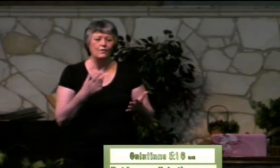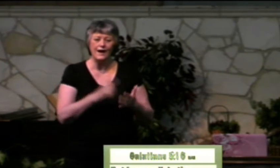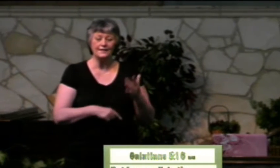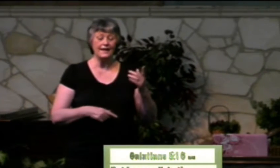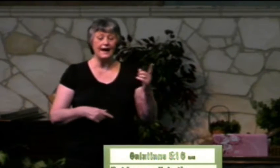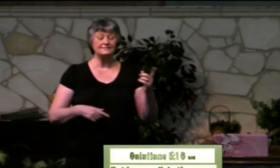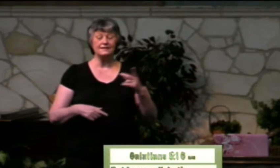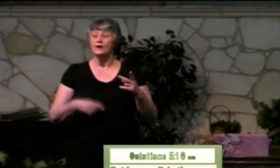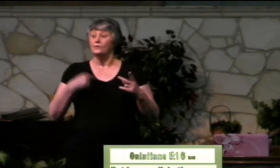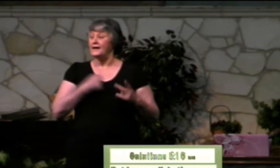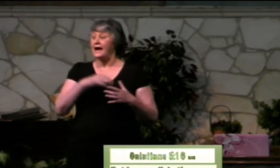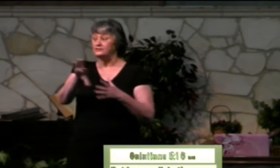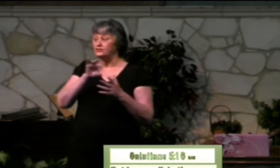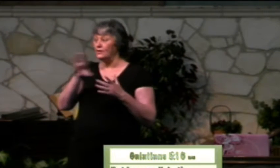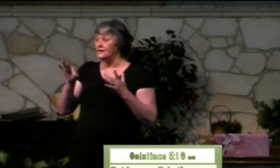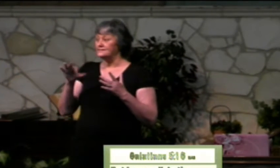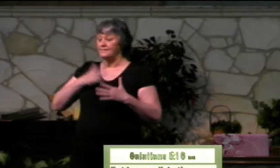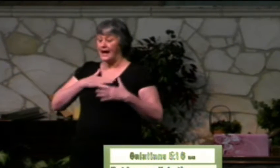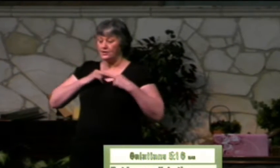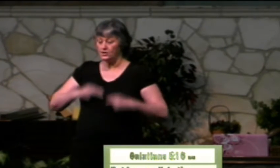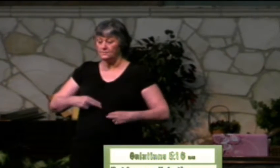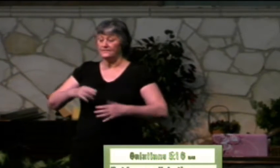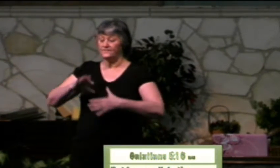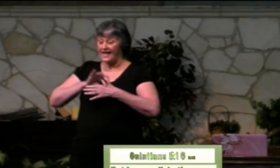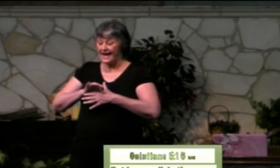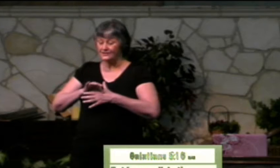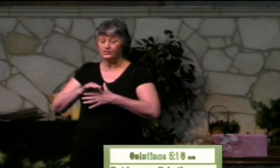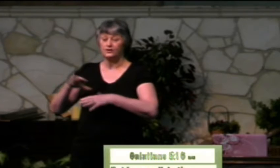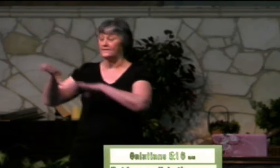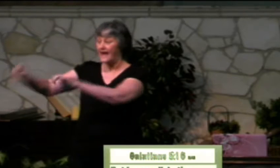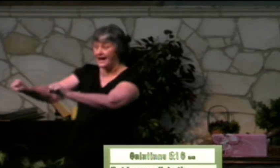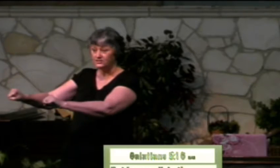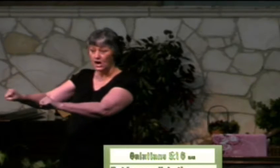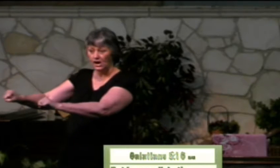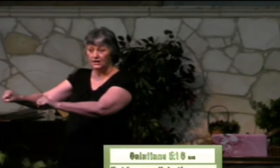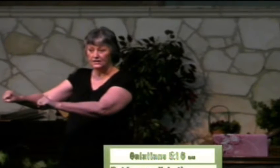what. Now, see, we have a choice. My human flesh could have held on